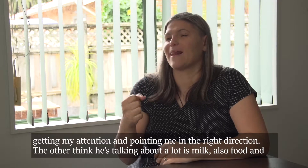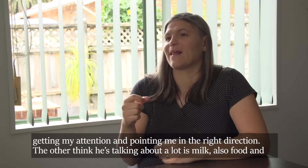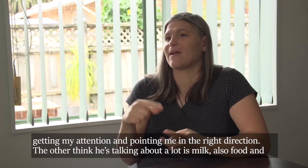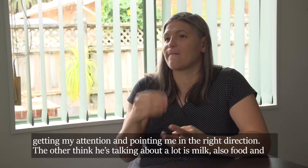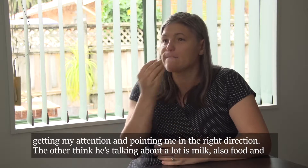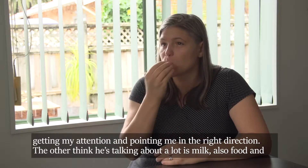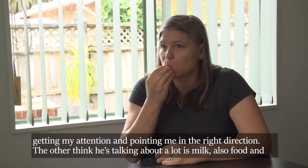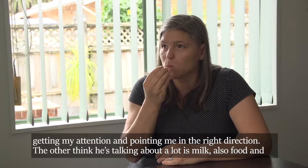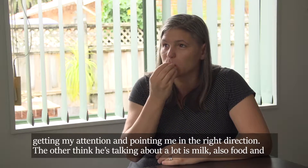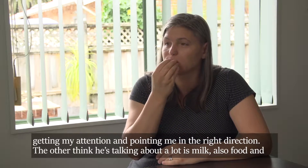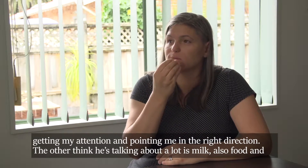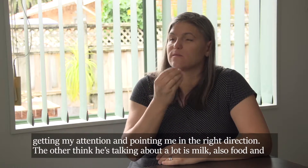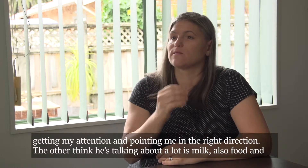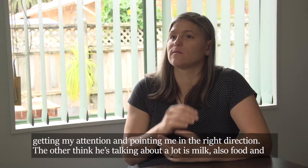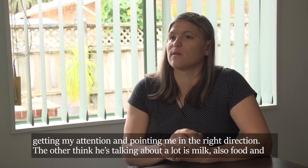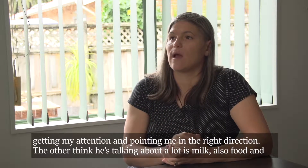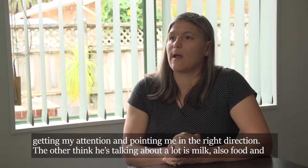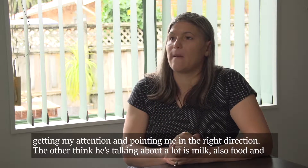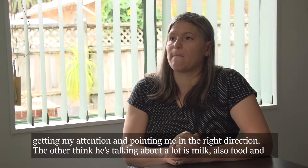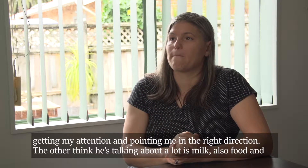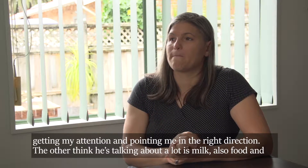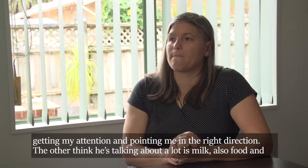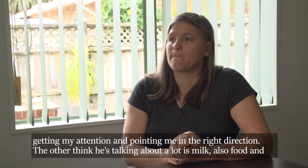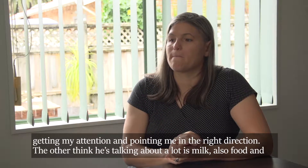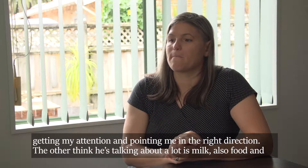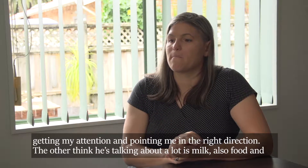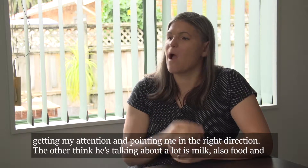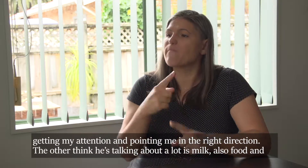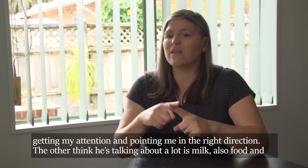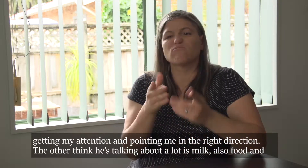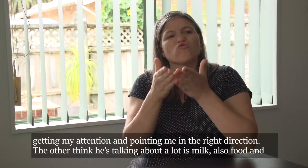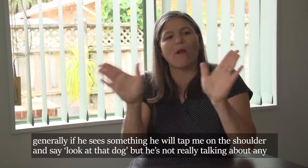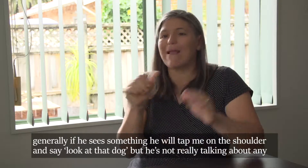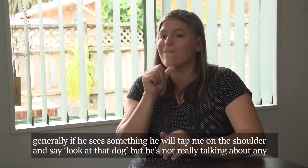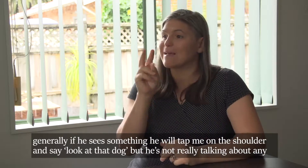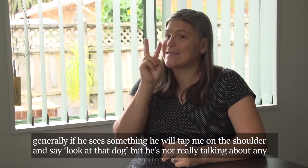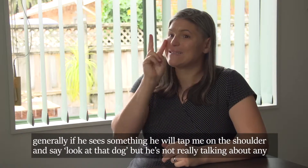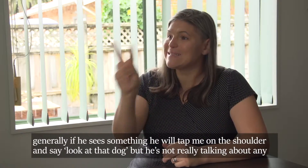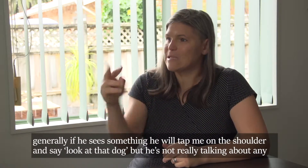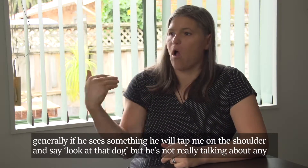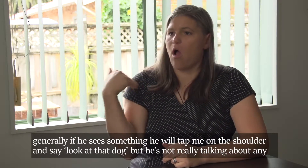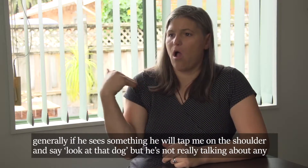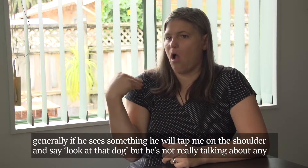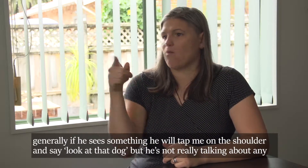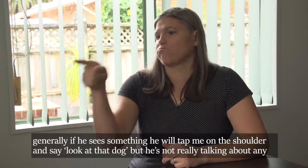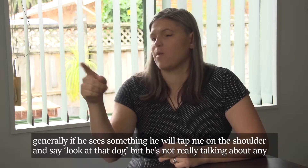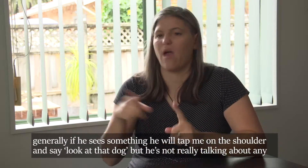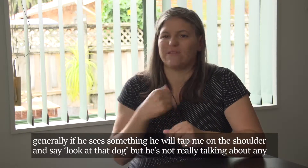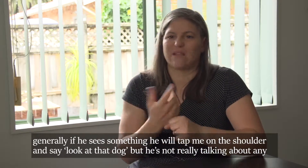about a lot is milk, also food. And generally, if he sees something, he will tap me on